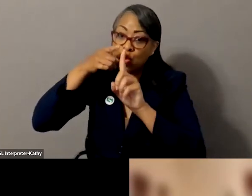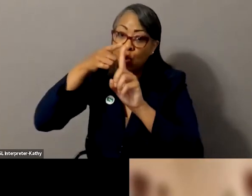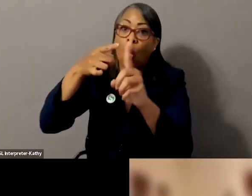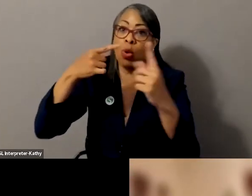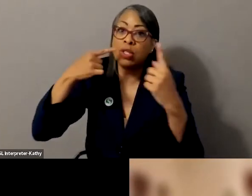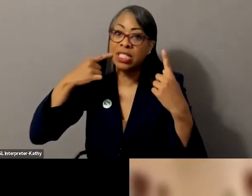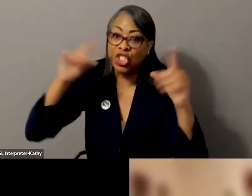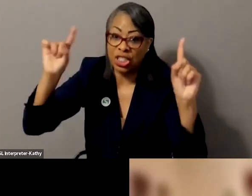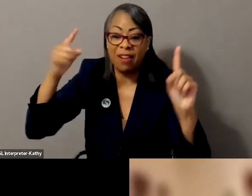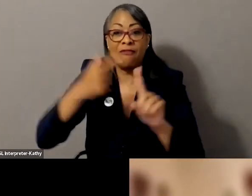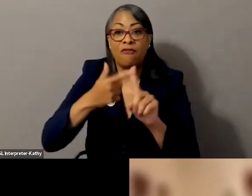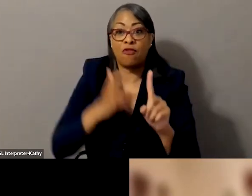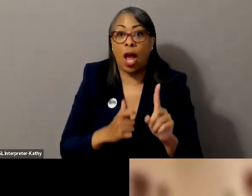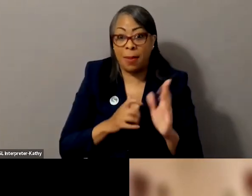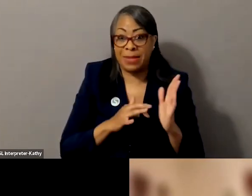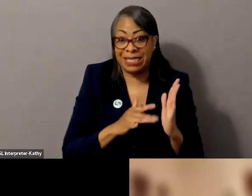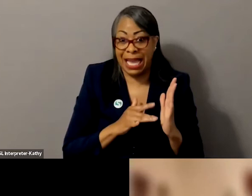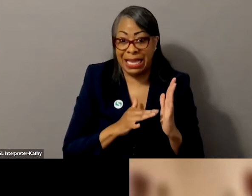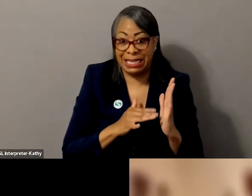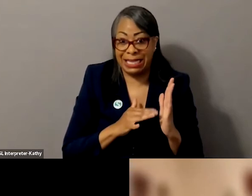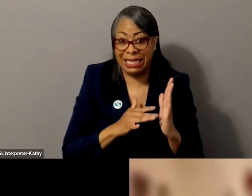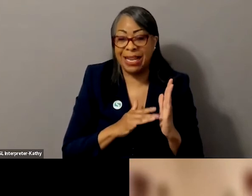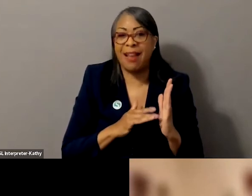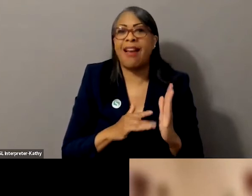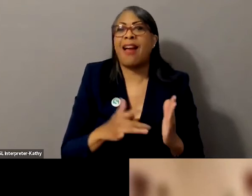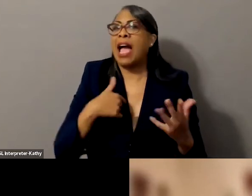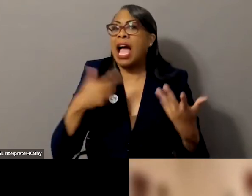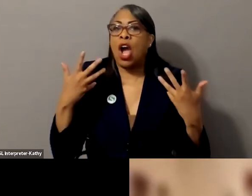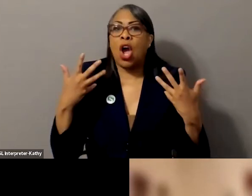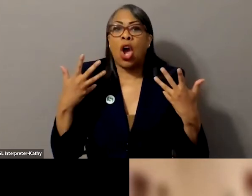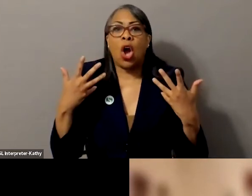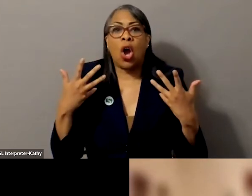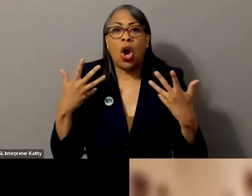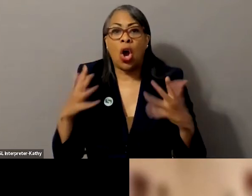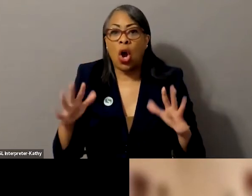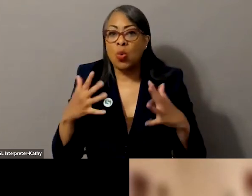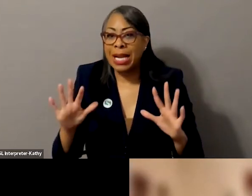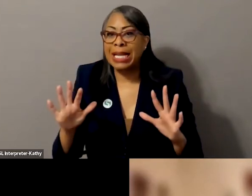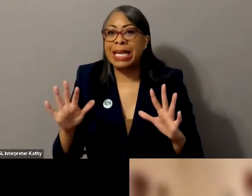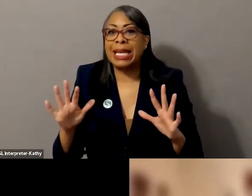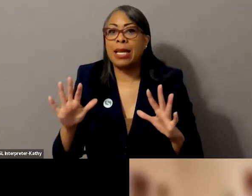study. So I've already corralled my staff. We are